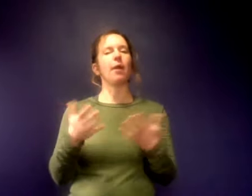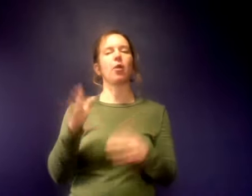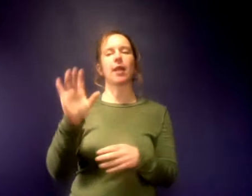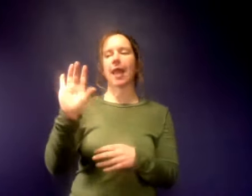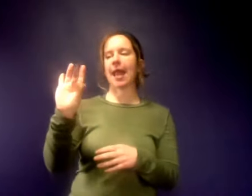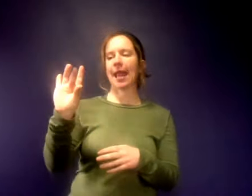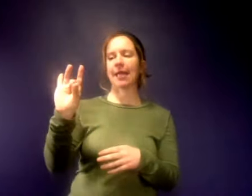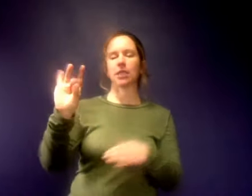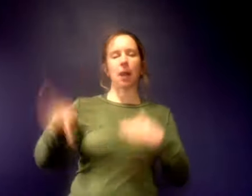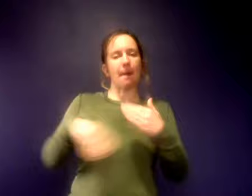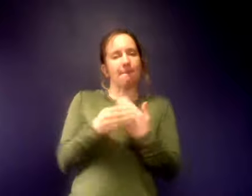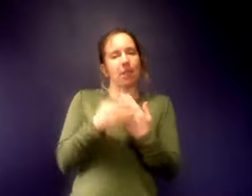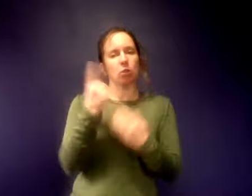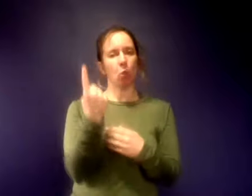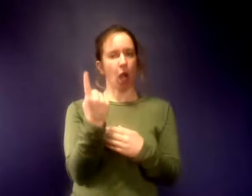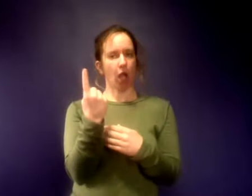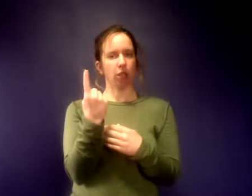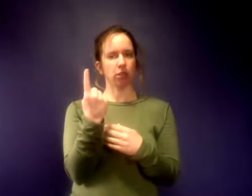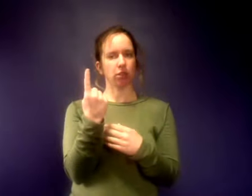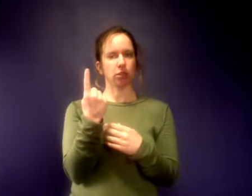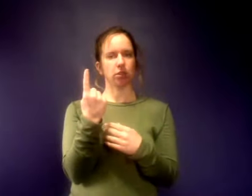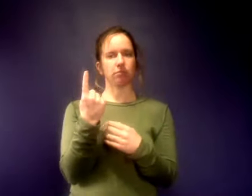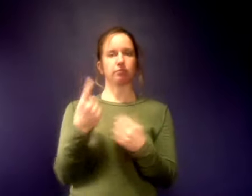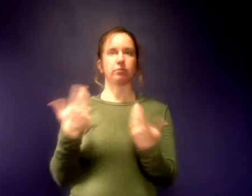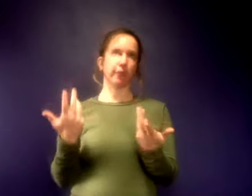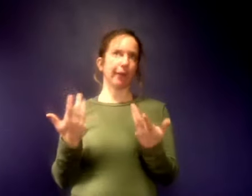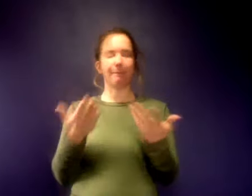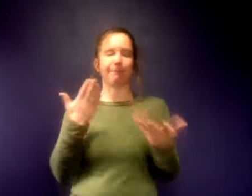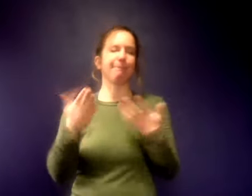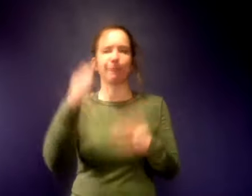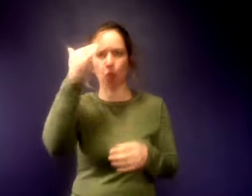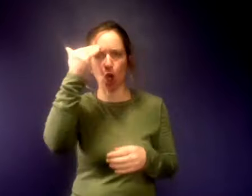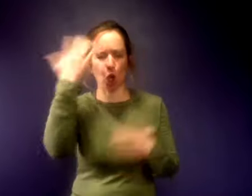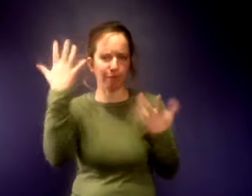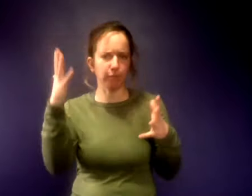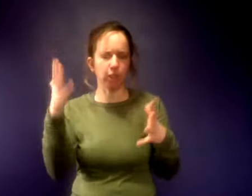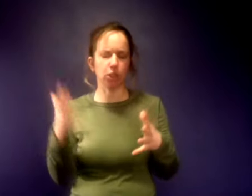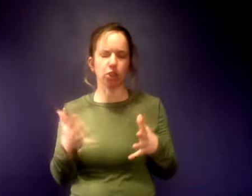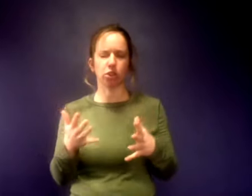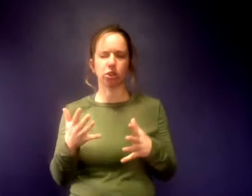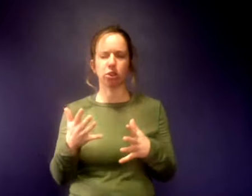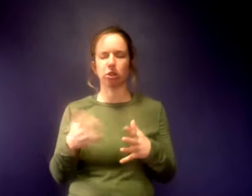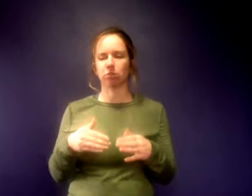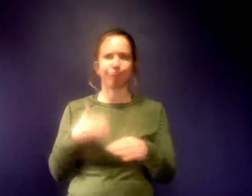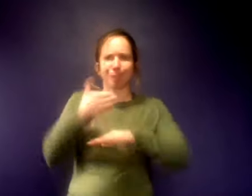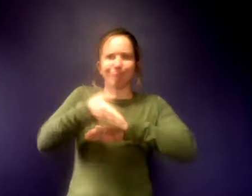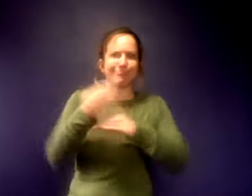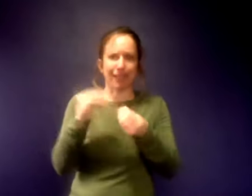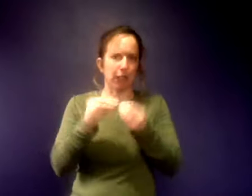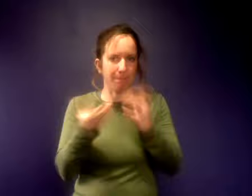is? 8 plus 1. Well, you might already know it. Plus 1 is just the next number. But if we look at the number line, you start at